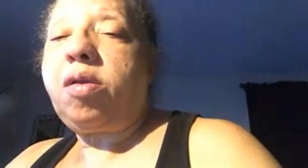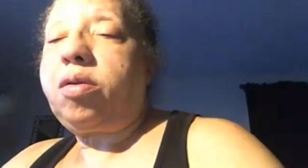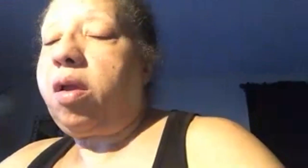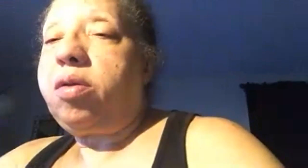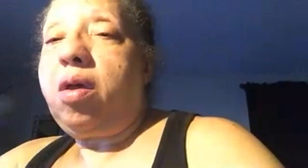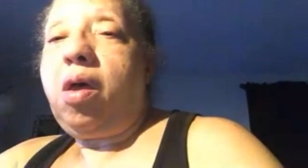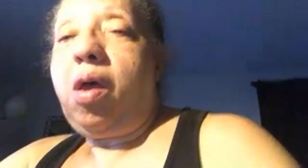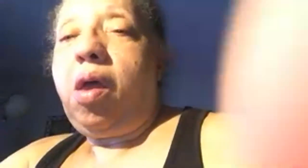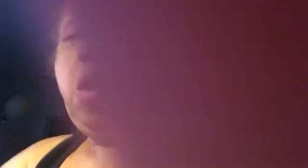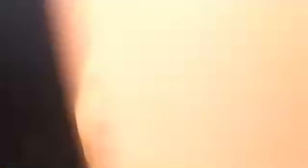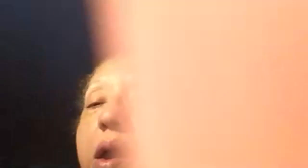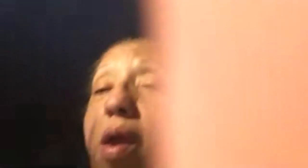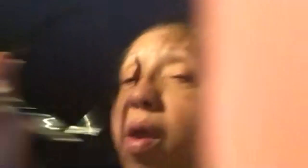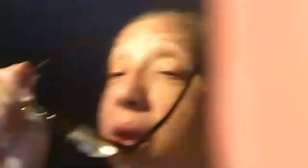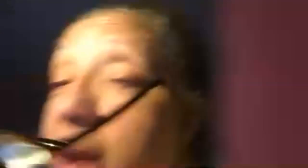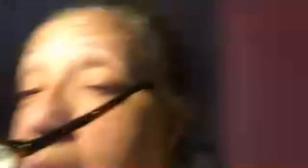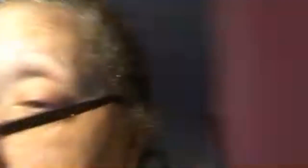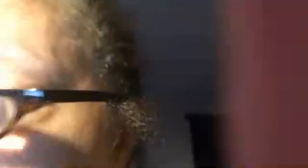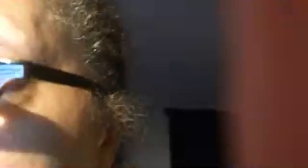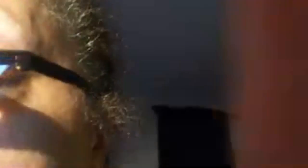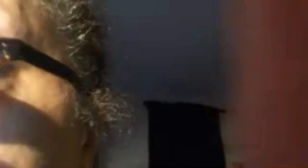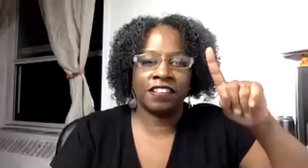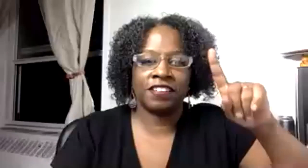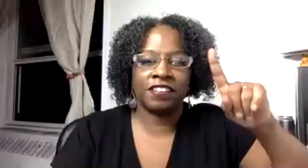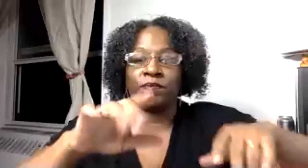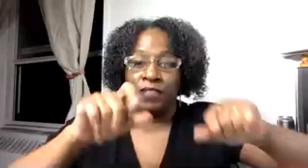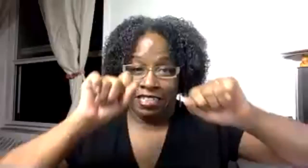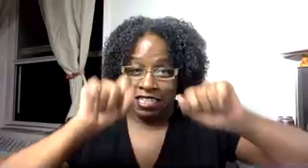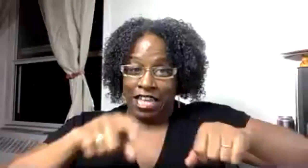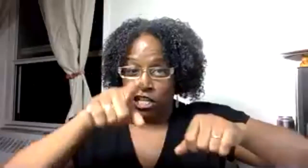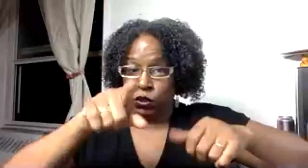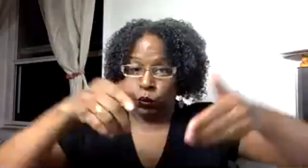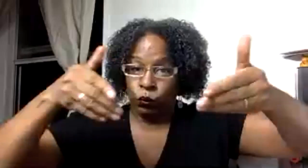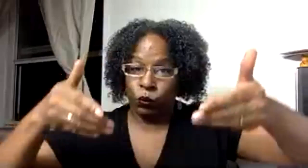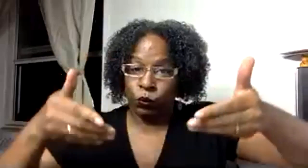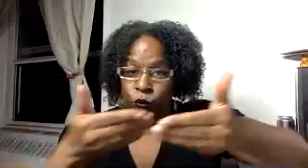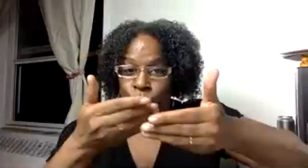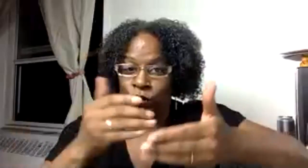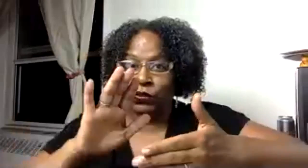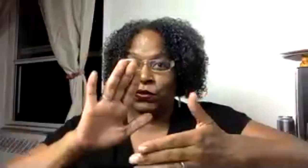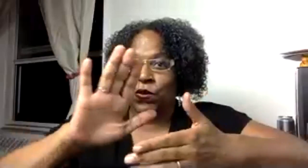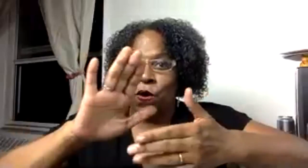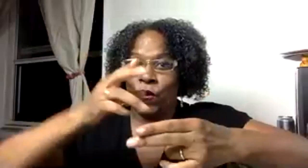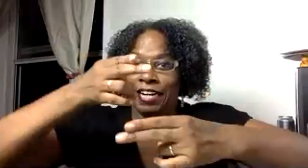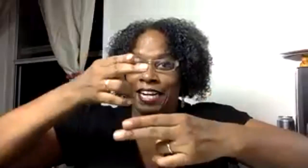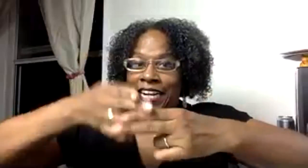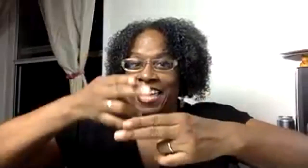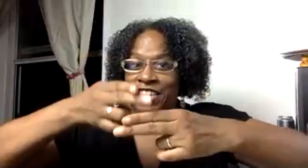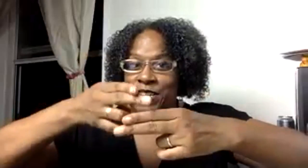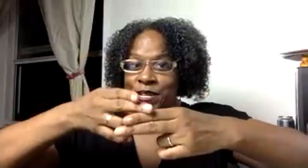Angela Ardizzone, computer audio muted, video on. Christina, Miss Marcia, Andrea Lefty, left, Essay